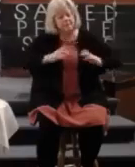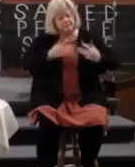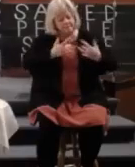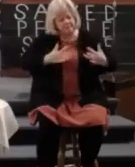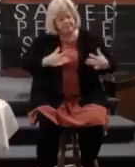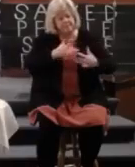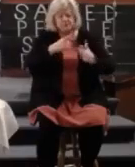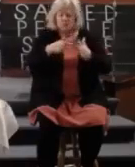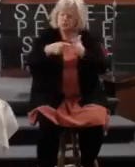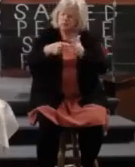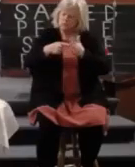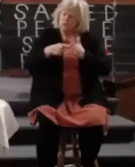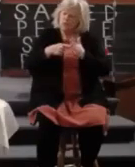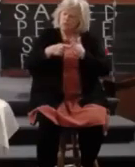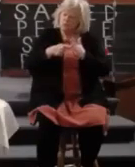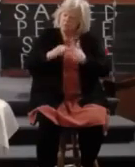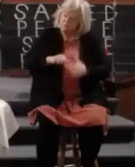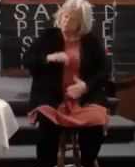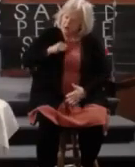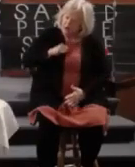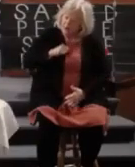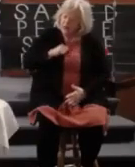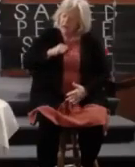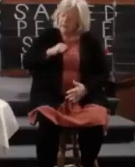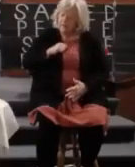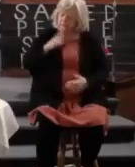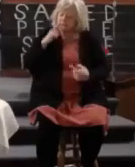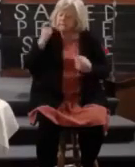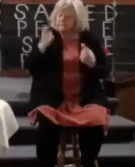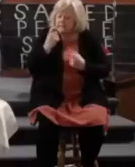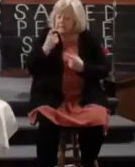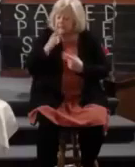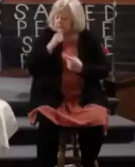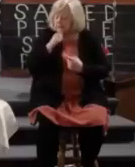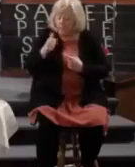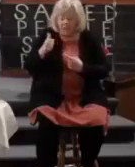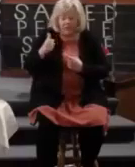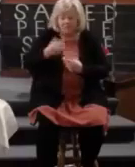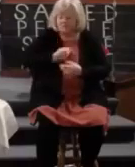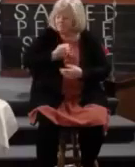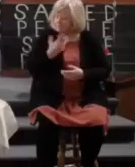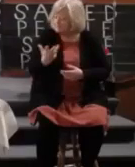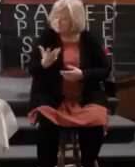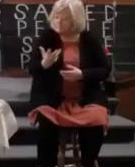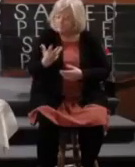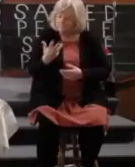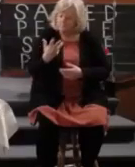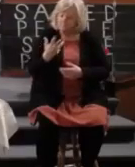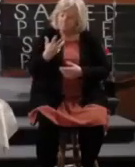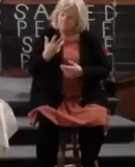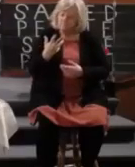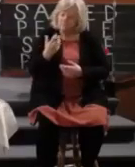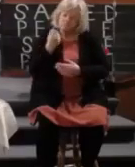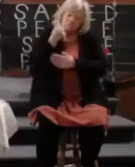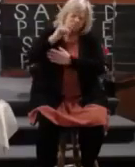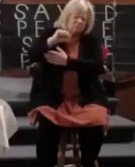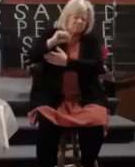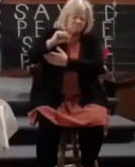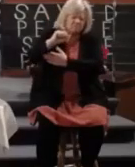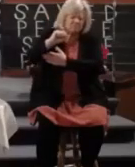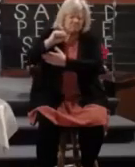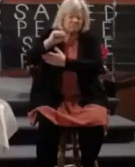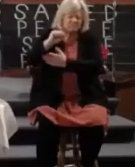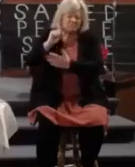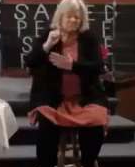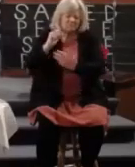any pride, unconfessed sin, stubbornness, rebellion, or unforgiveness